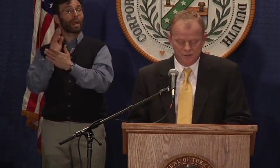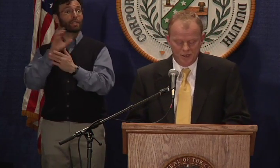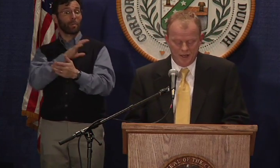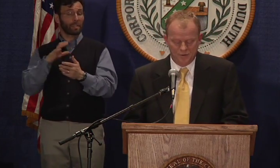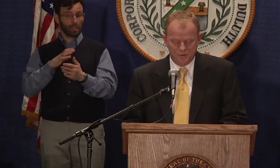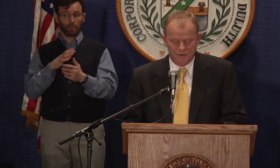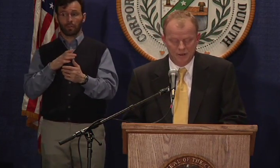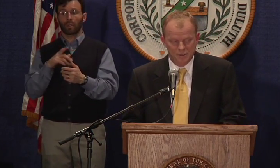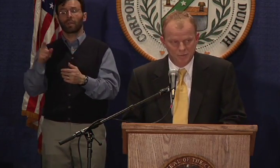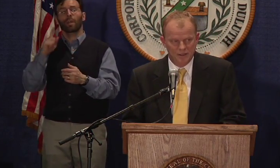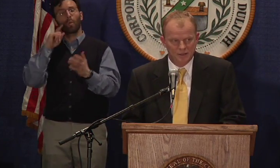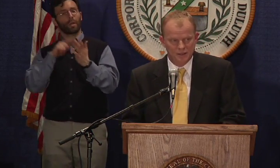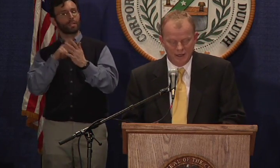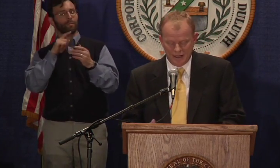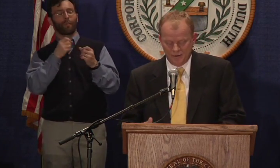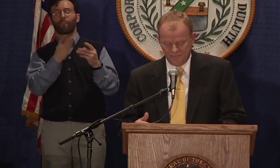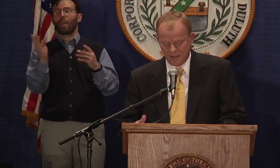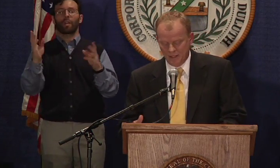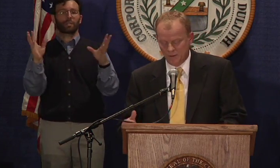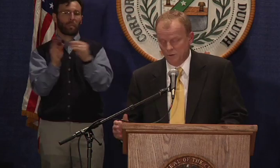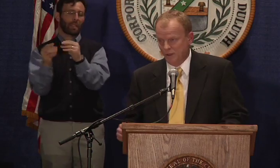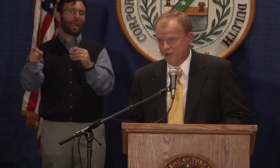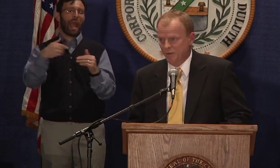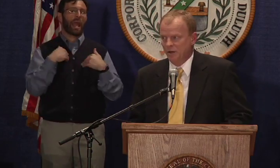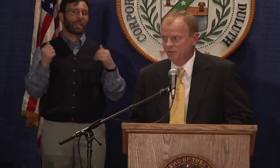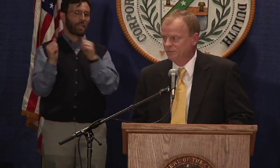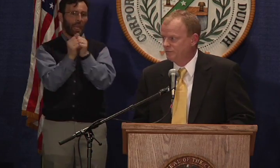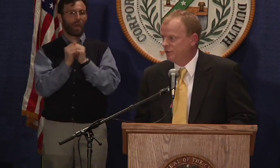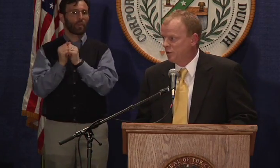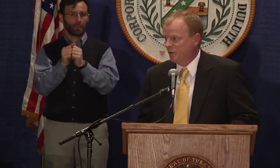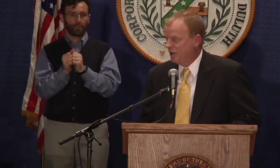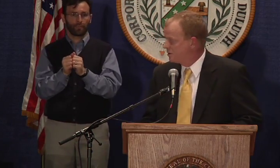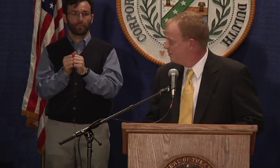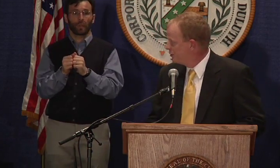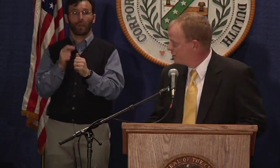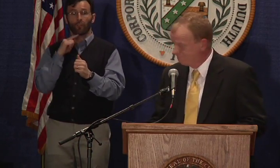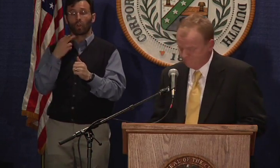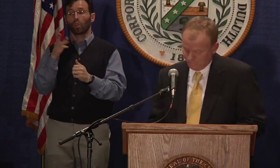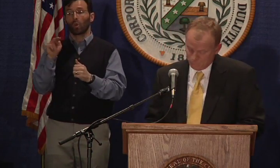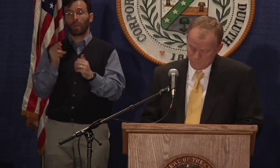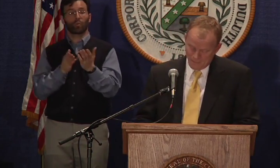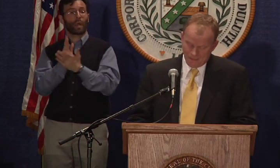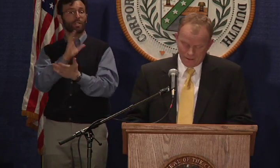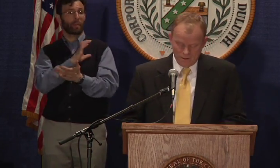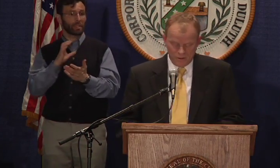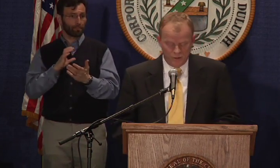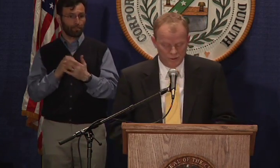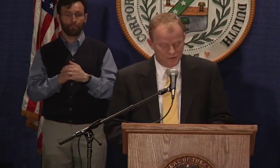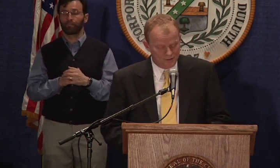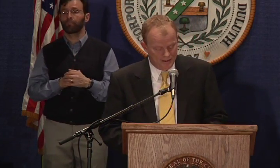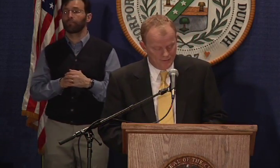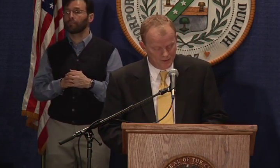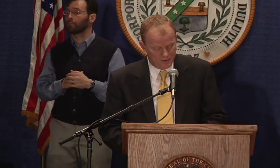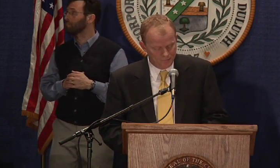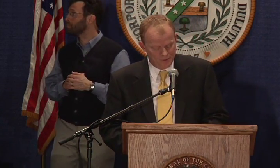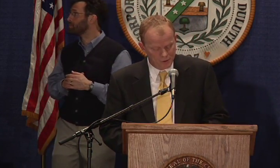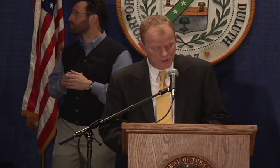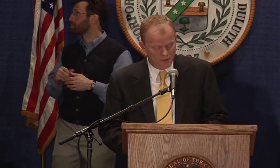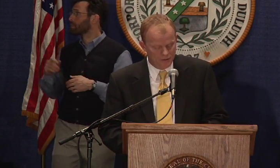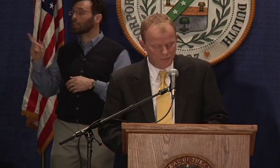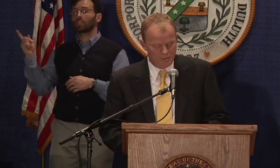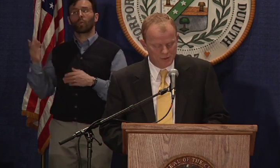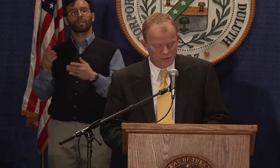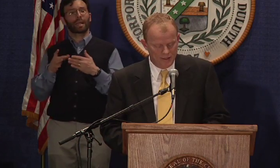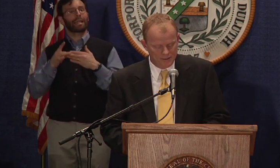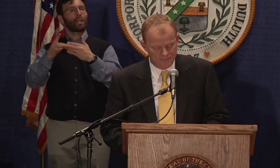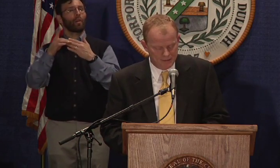service firsthand through various meetings they had together related about the Human Rights Commission. She was a leader for the